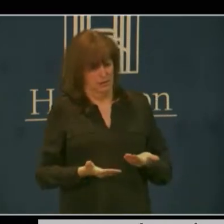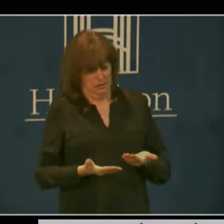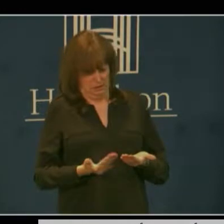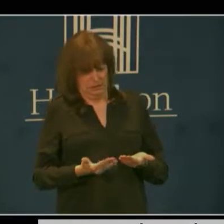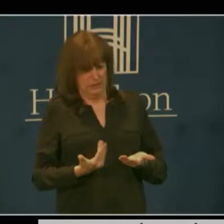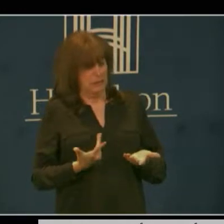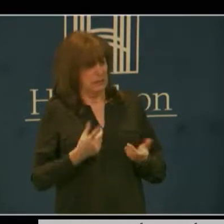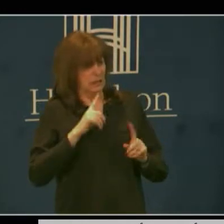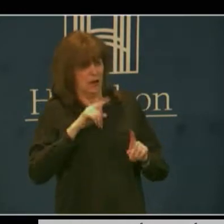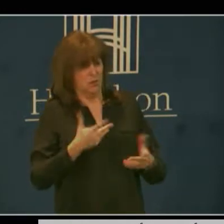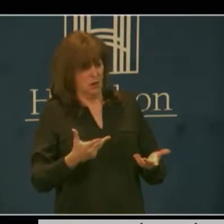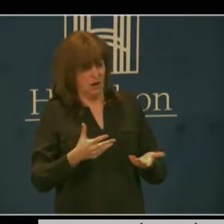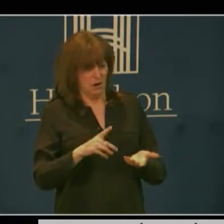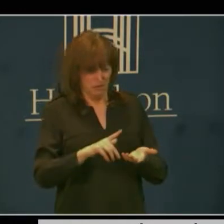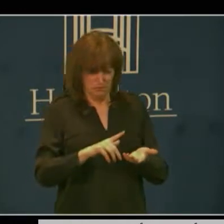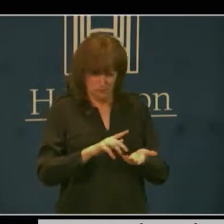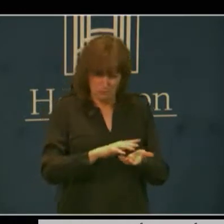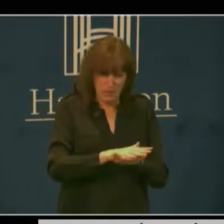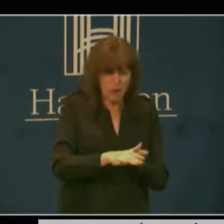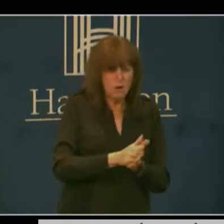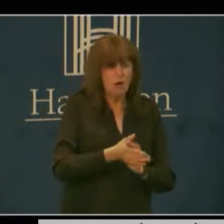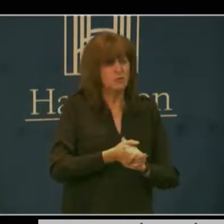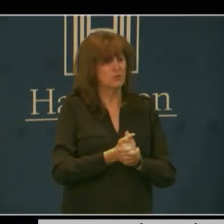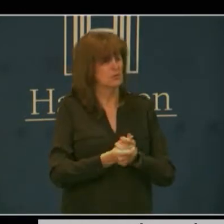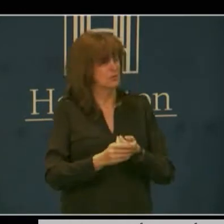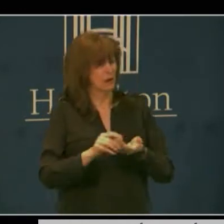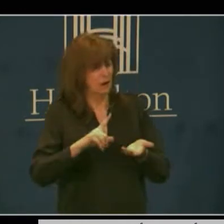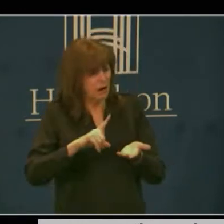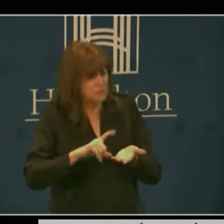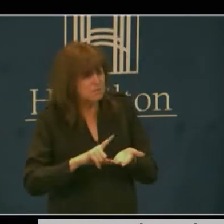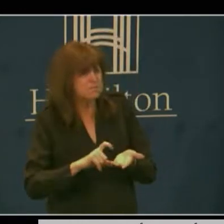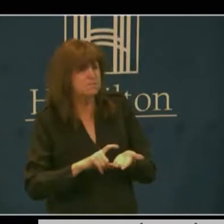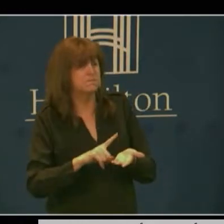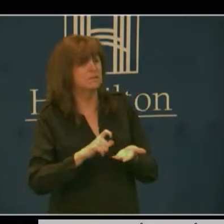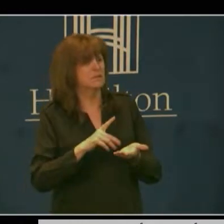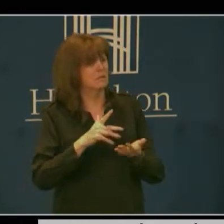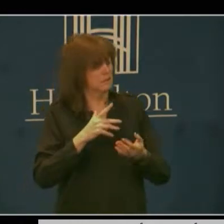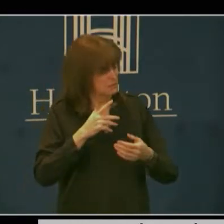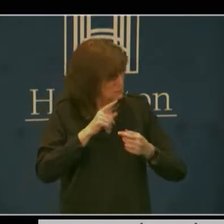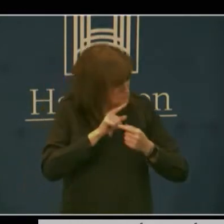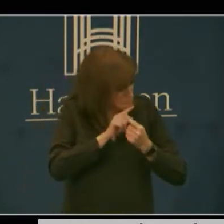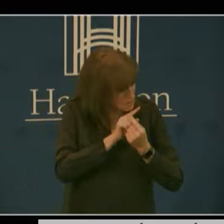rest, and keep a physical distance of 2 meters or 6 feet.